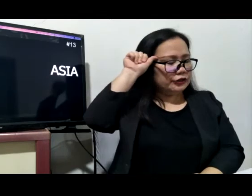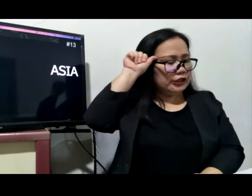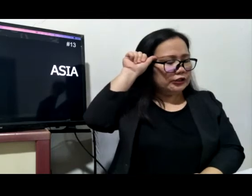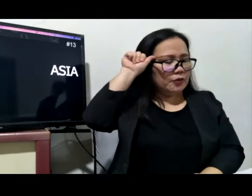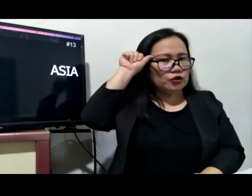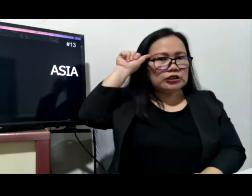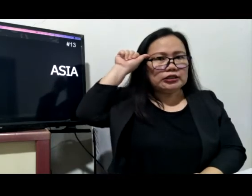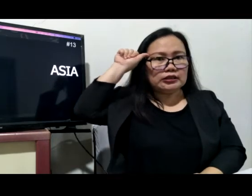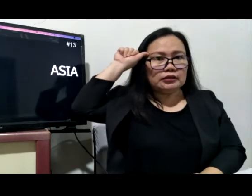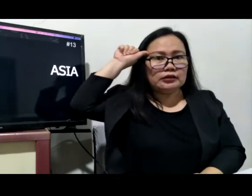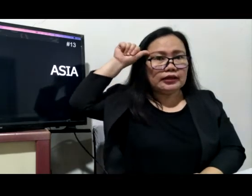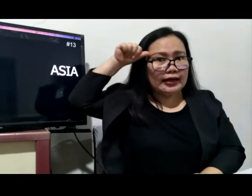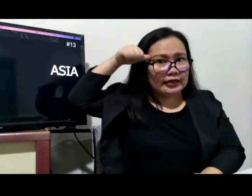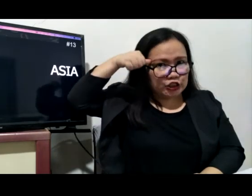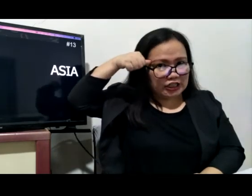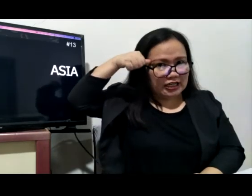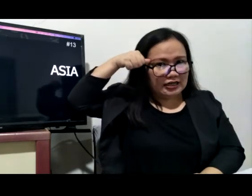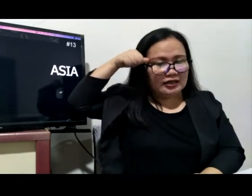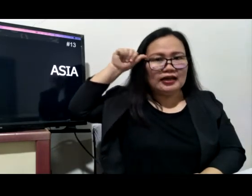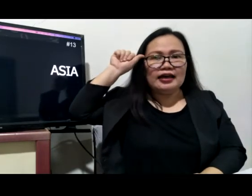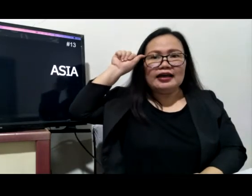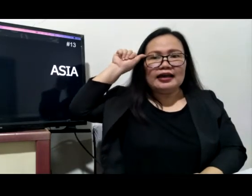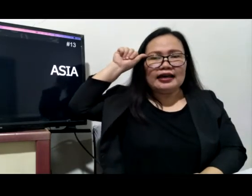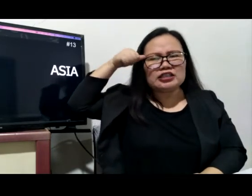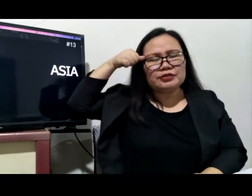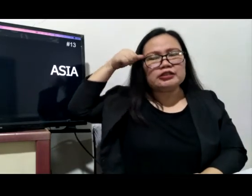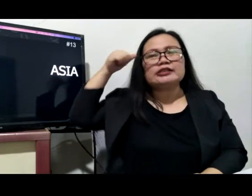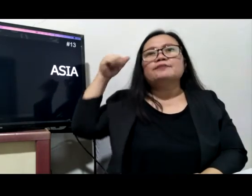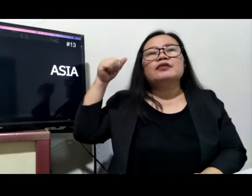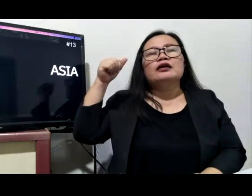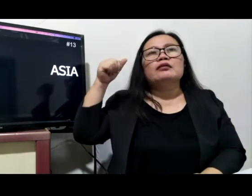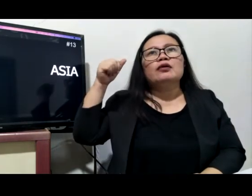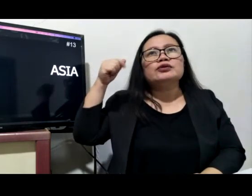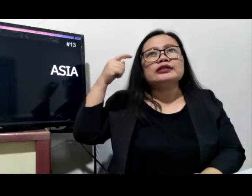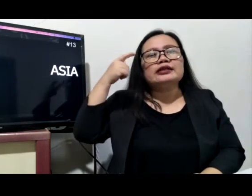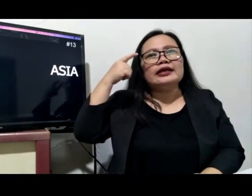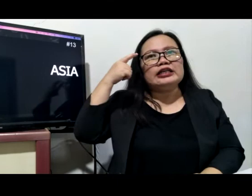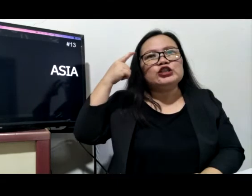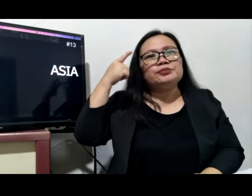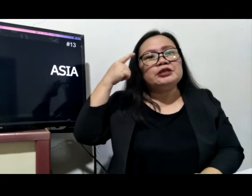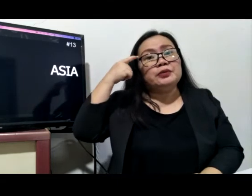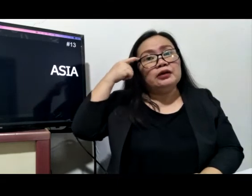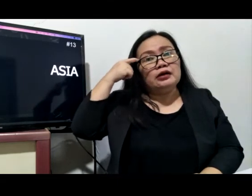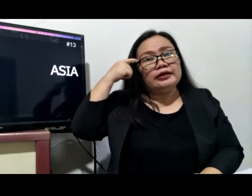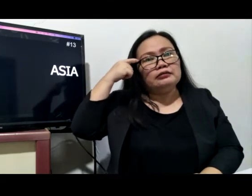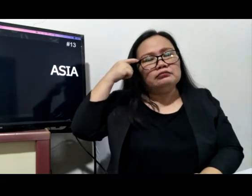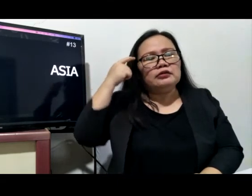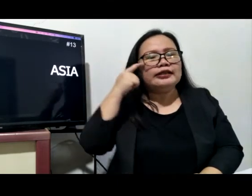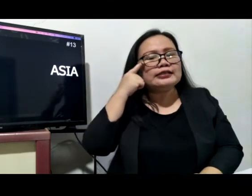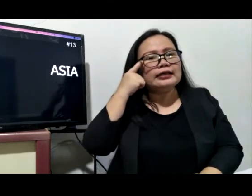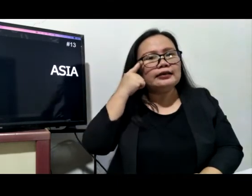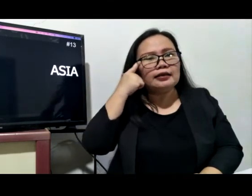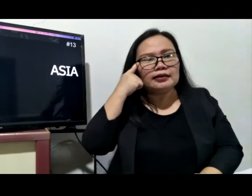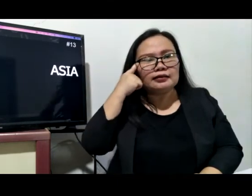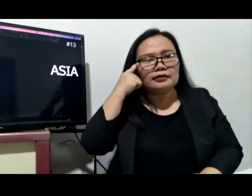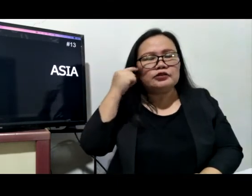circular motion. Asia. Asia, because mostly Asian people are like singkit.